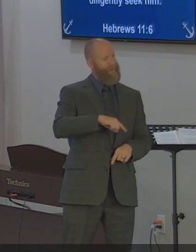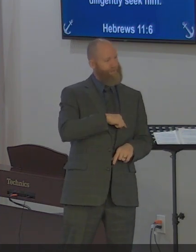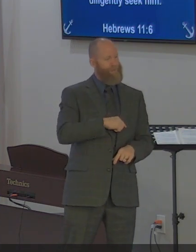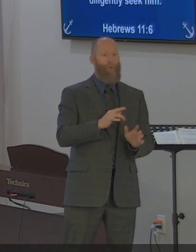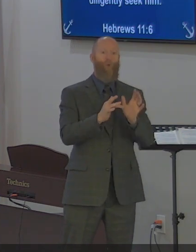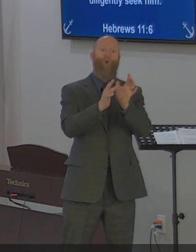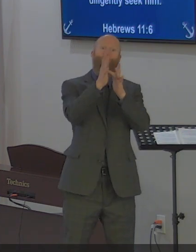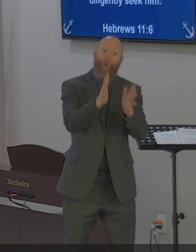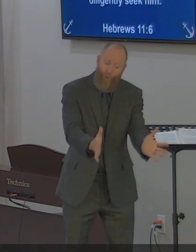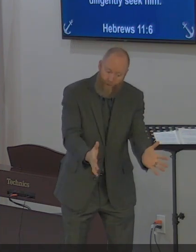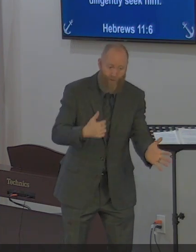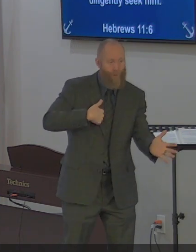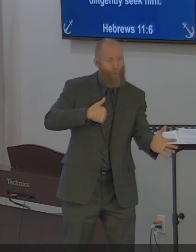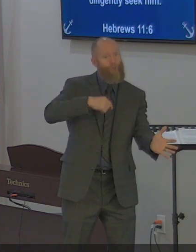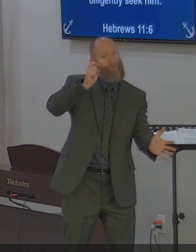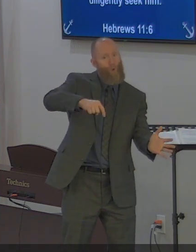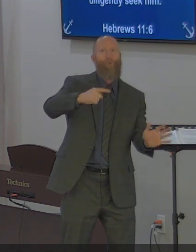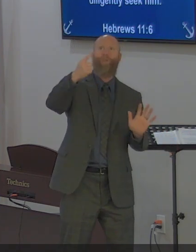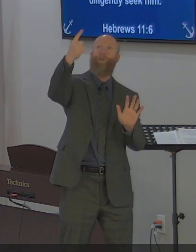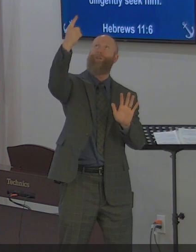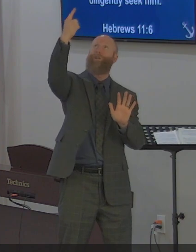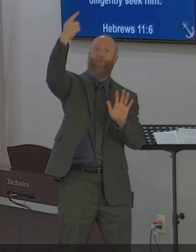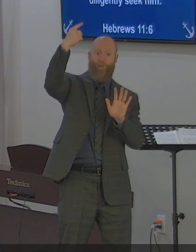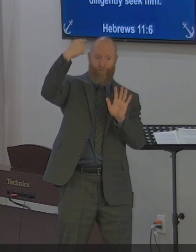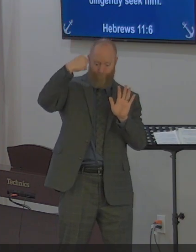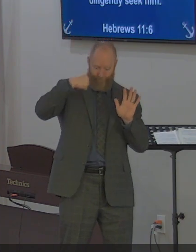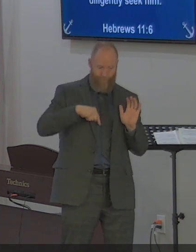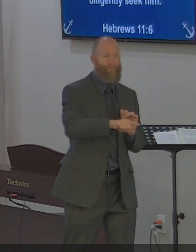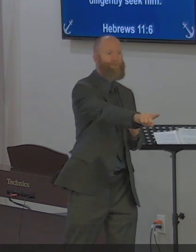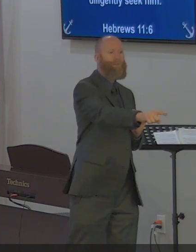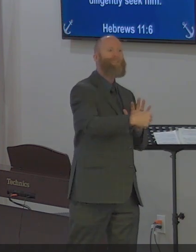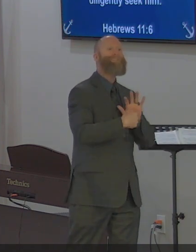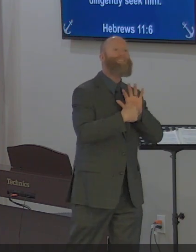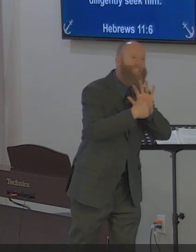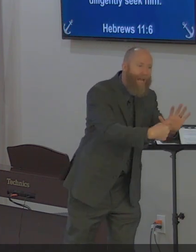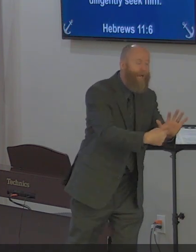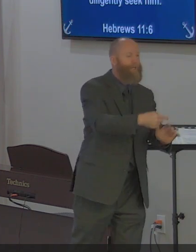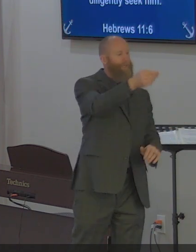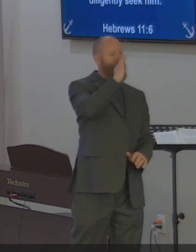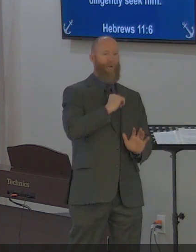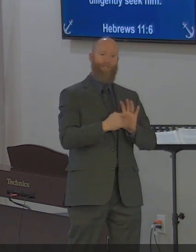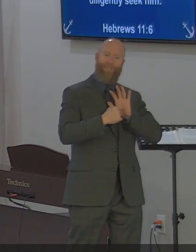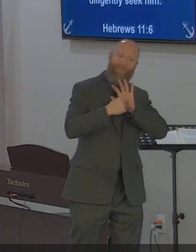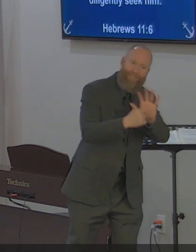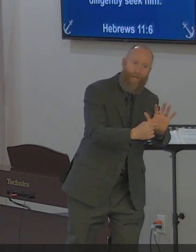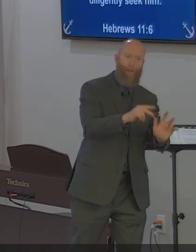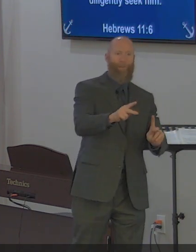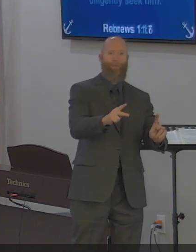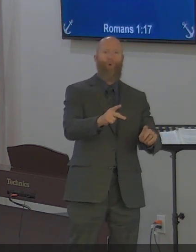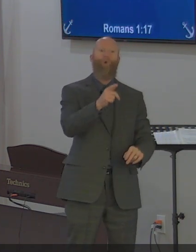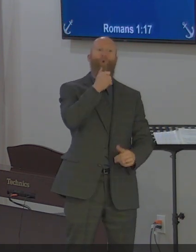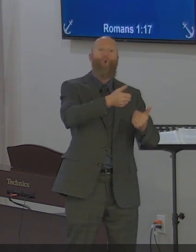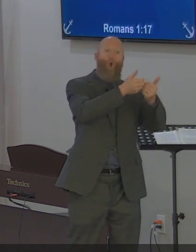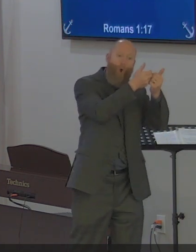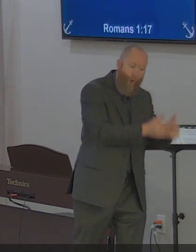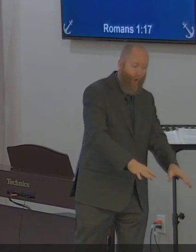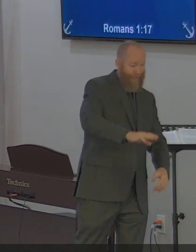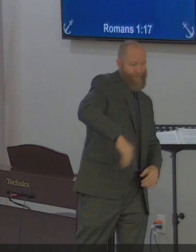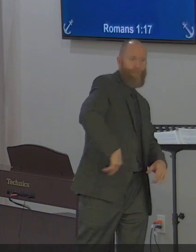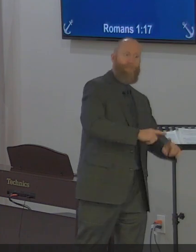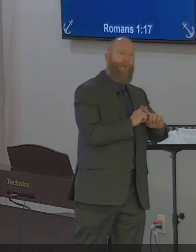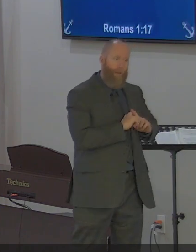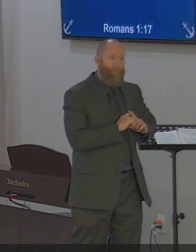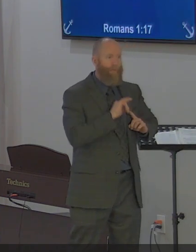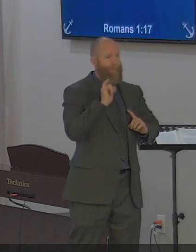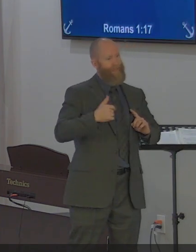of God, the light of Jesus Christ, and let it shine forth out of us to the lost, right? To the dark world, right? And